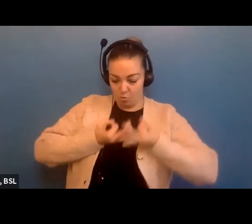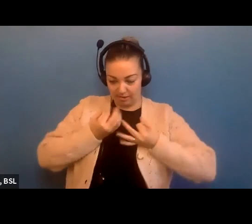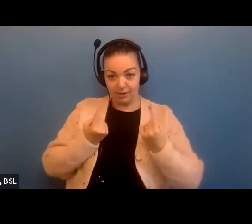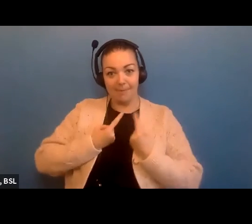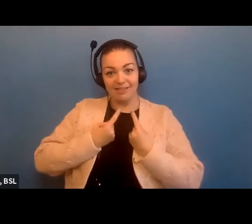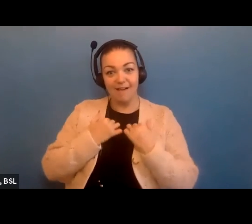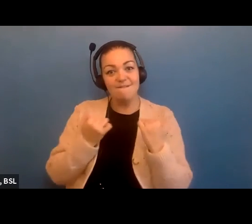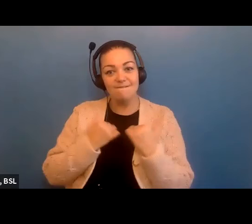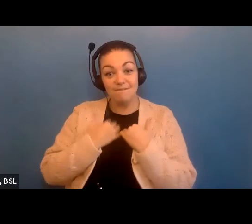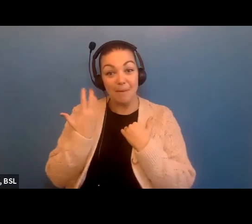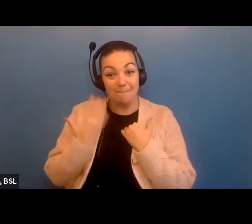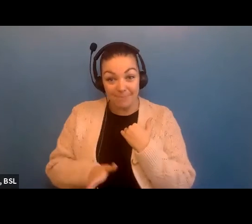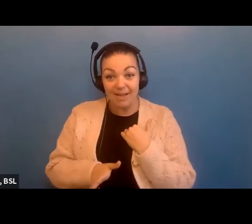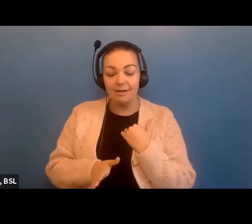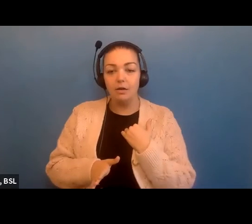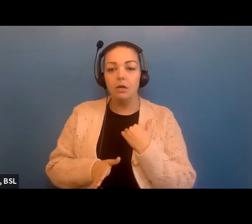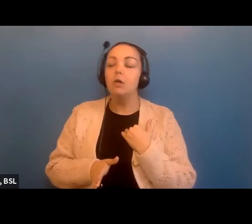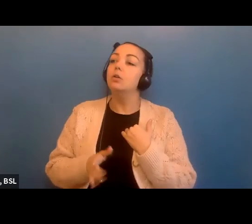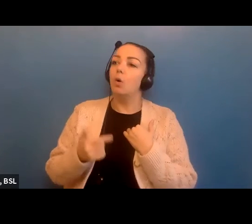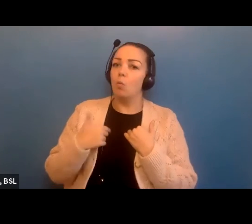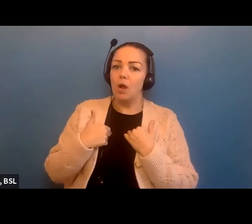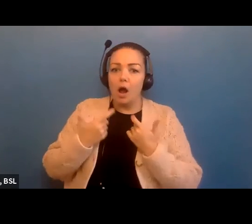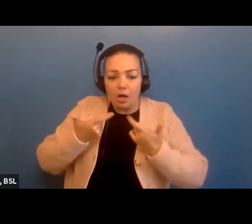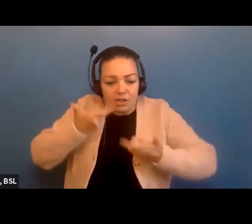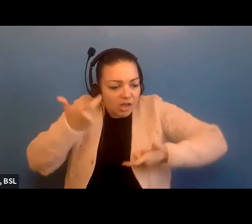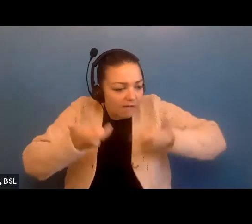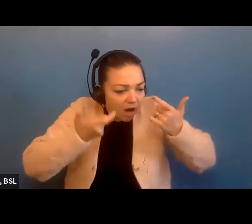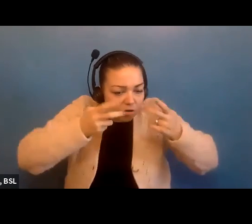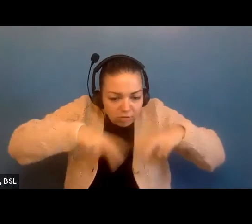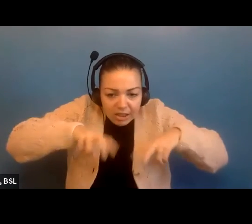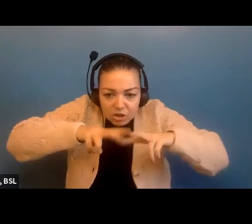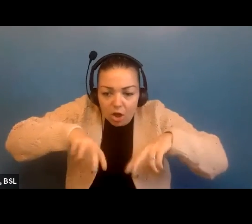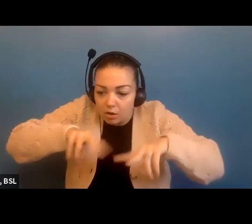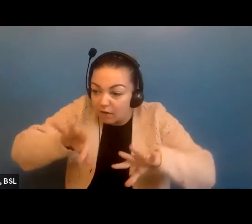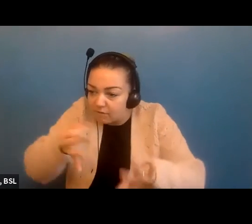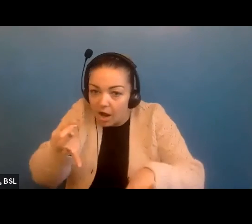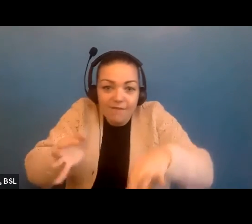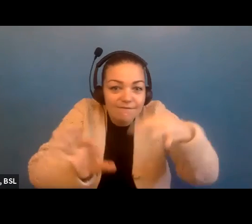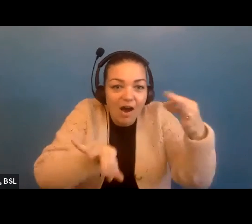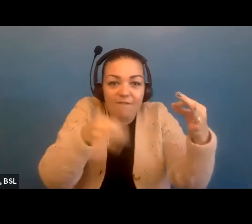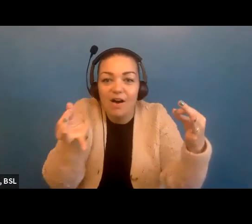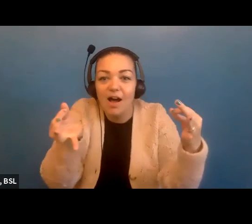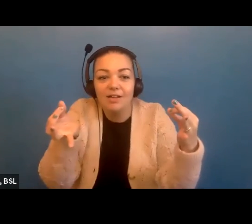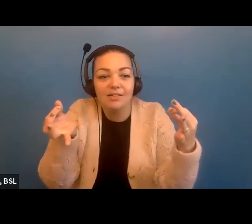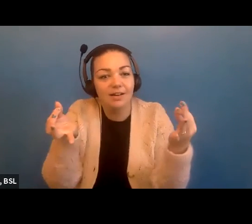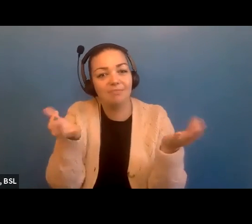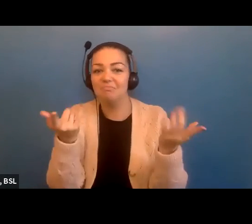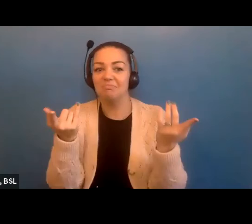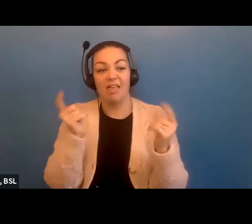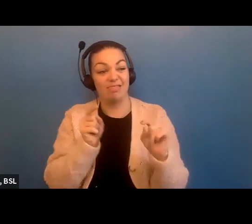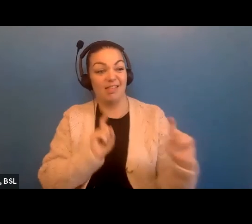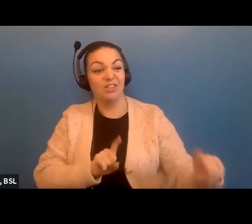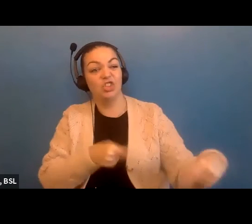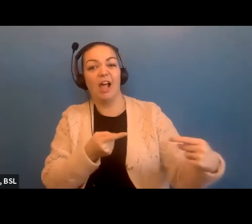is highlighting things that we are discovering and through our research. So, but then on the other hand, these are the key challenges